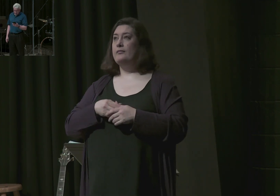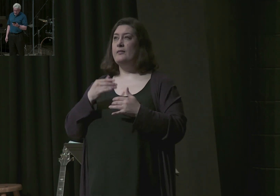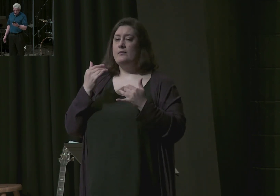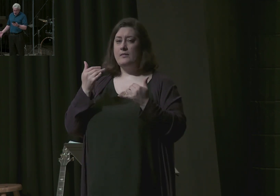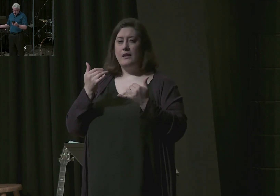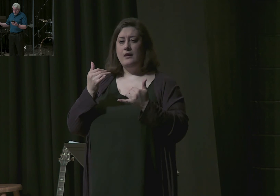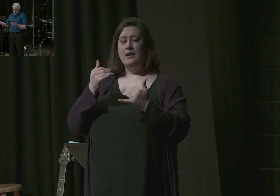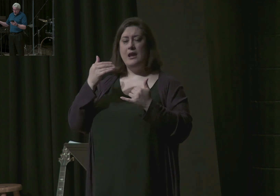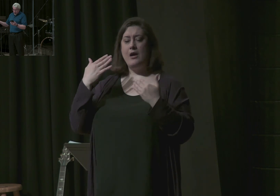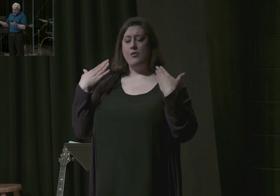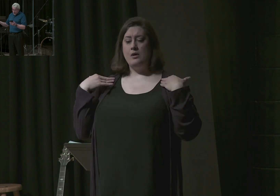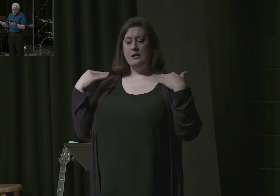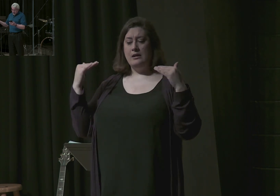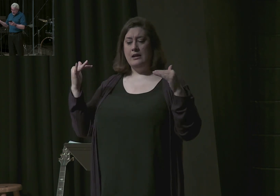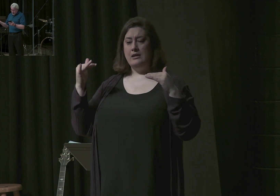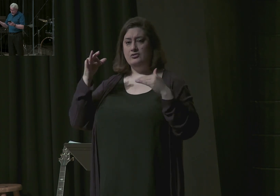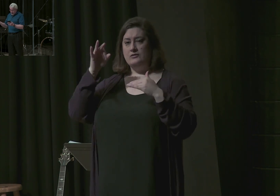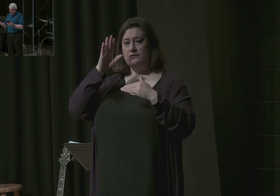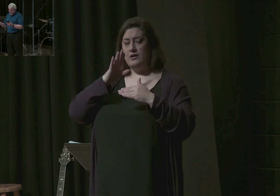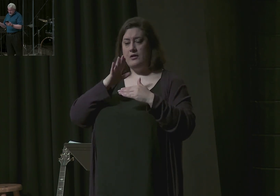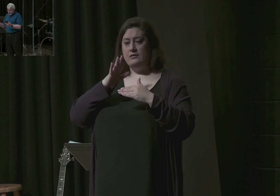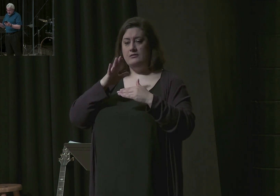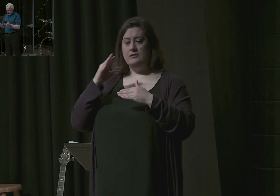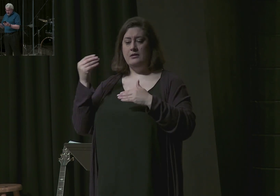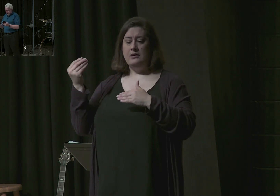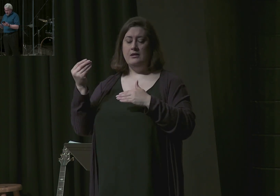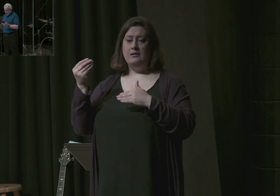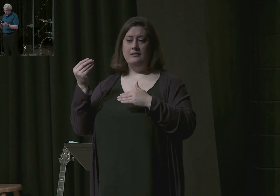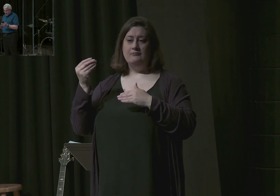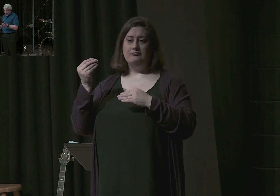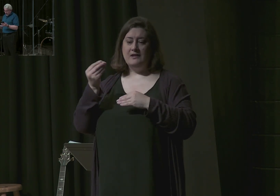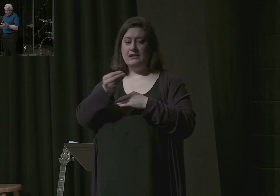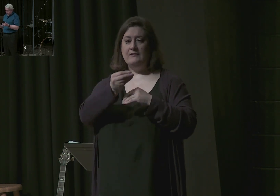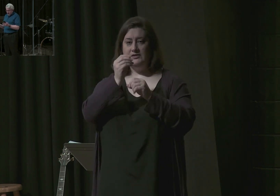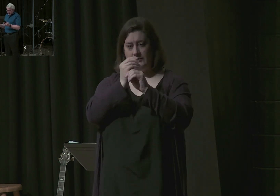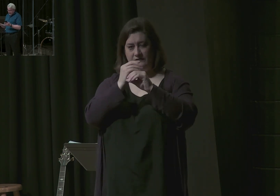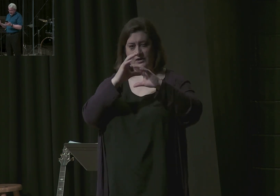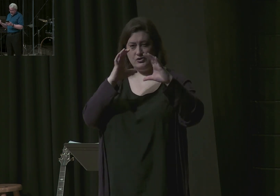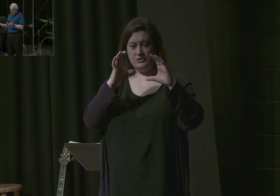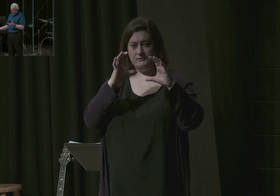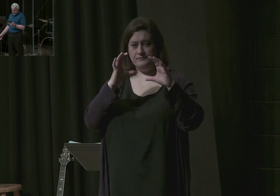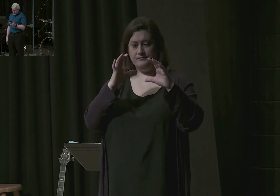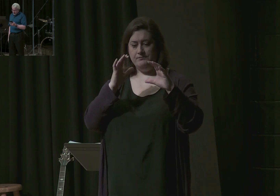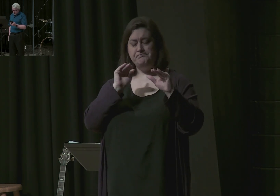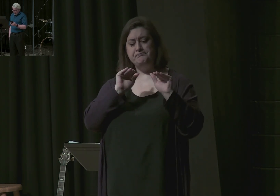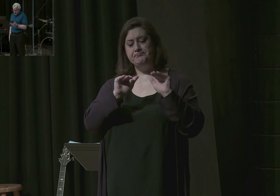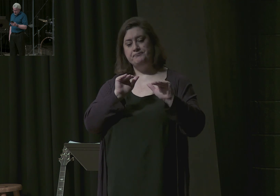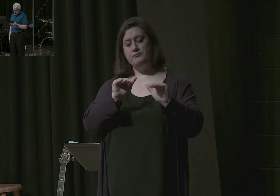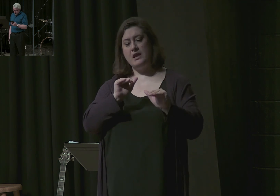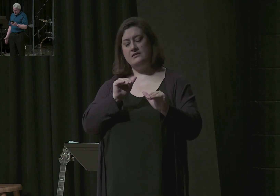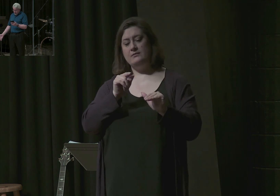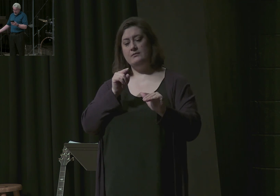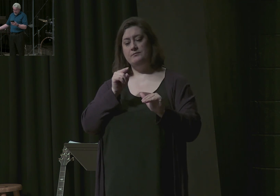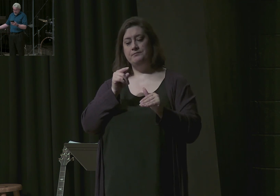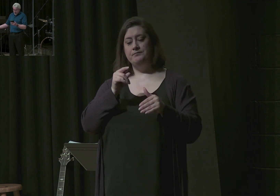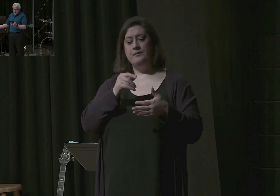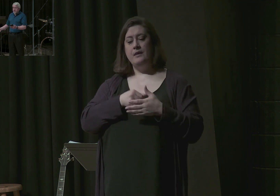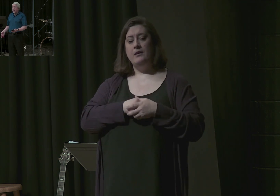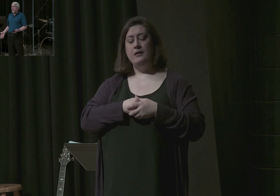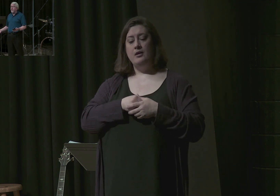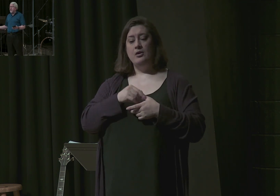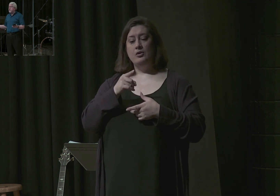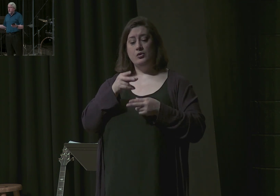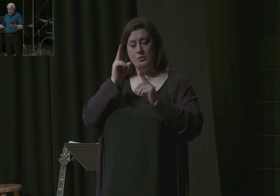him. The angel of the Lord comes to him and reminds him that he is the God of Bethel, the house of God. He reminds him